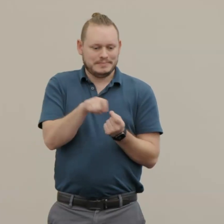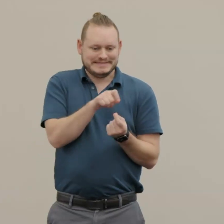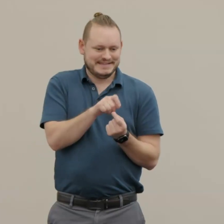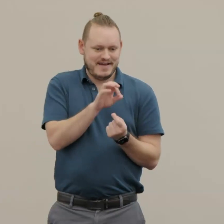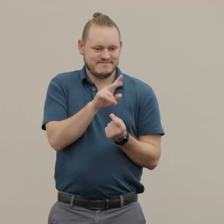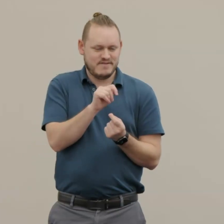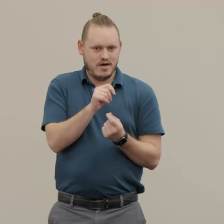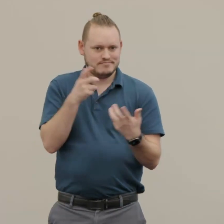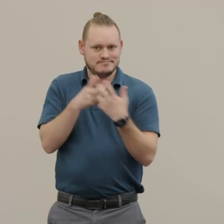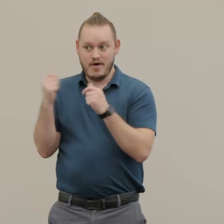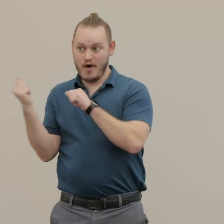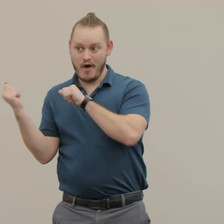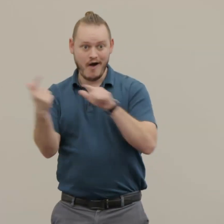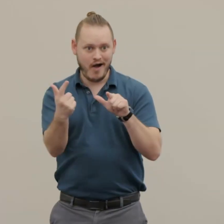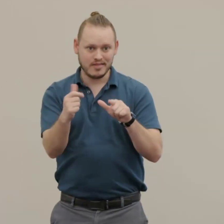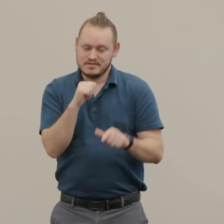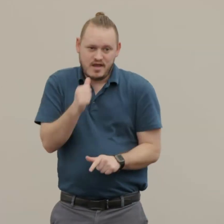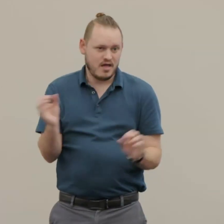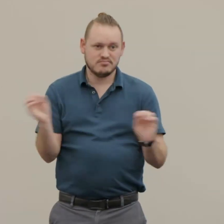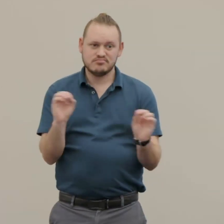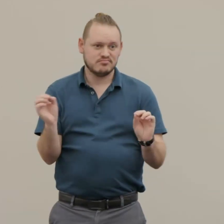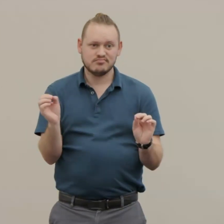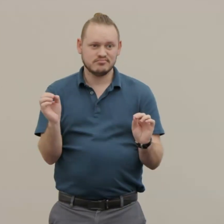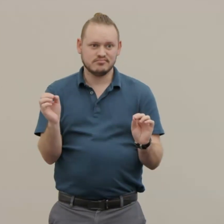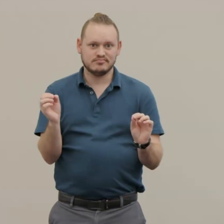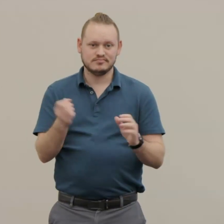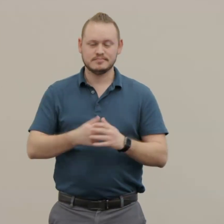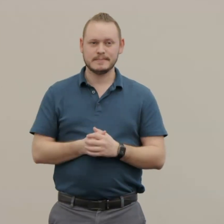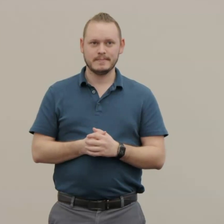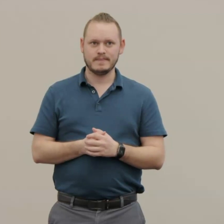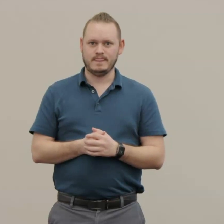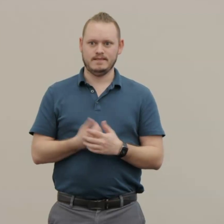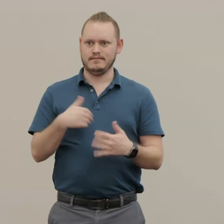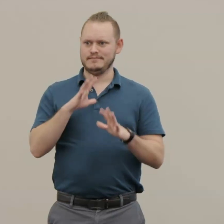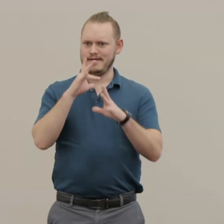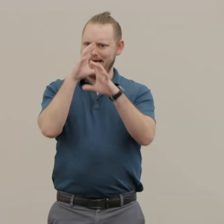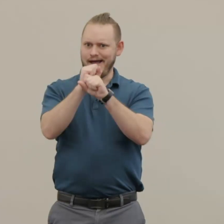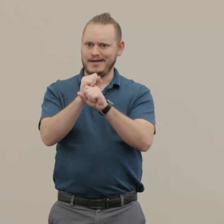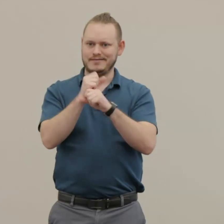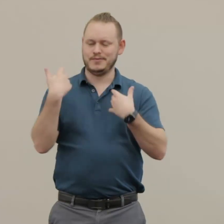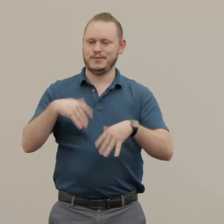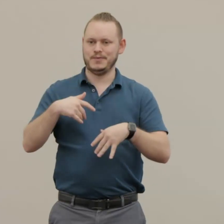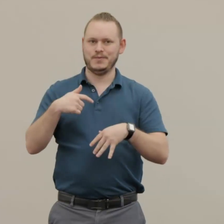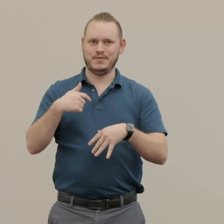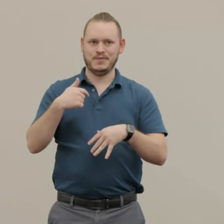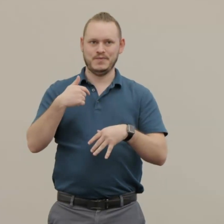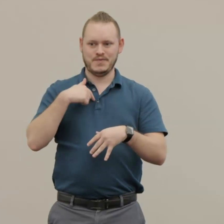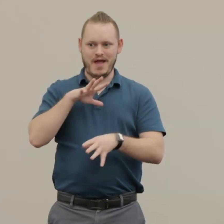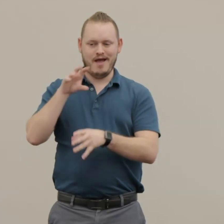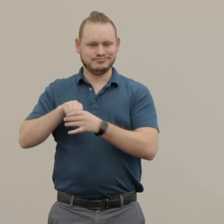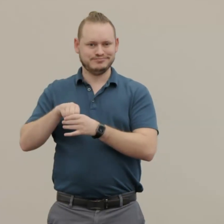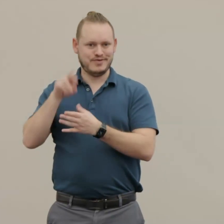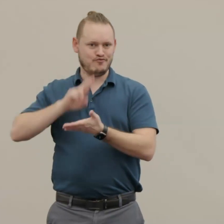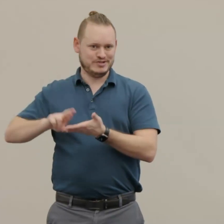all users. It really didn't. And this was fascinating. I actually participated in the